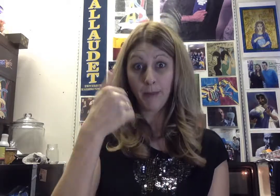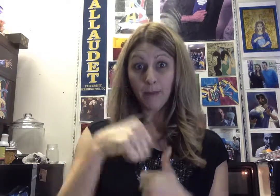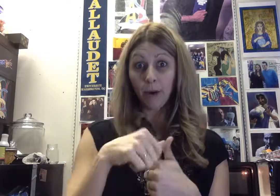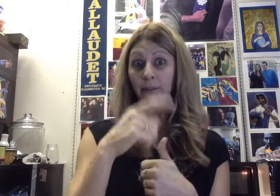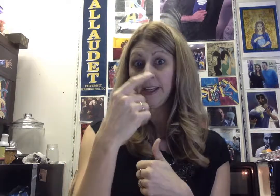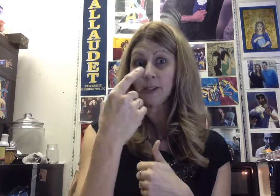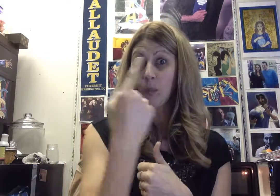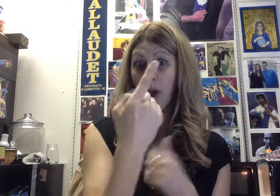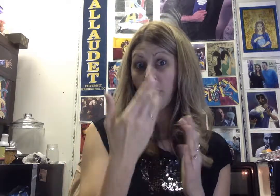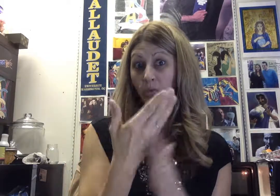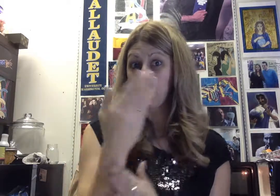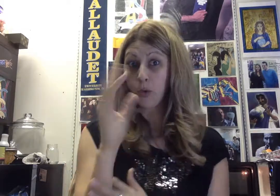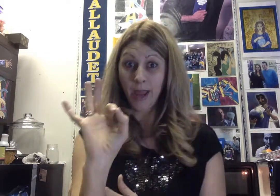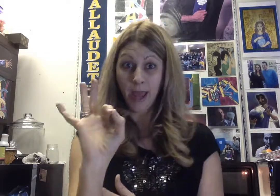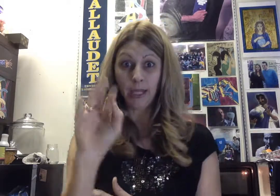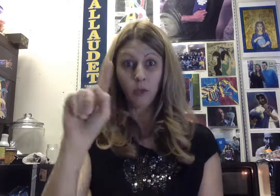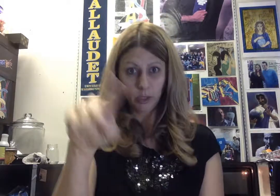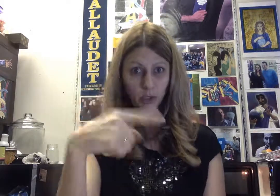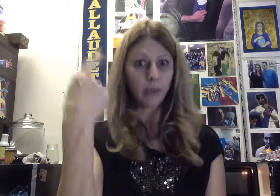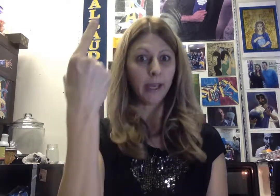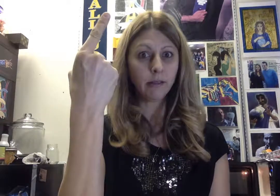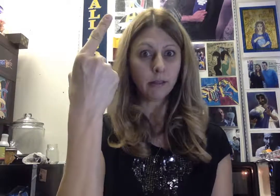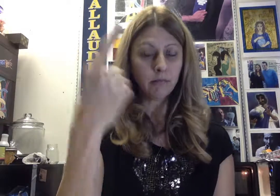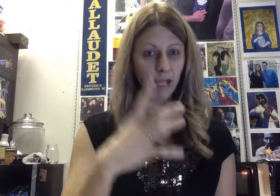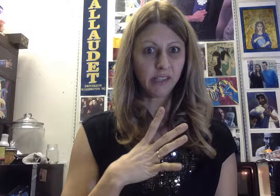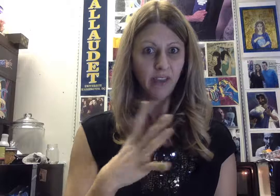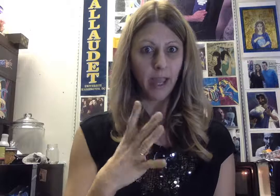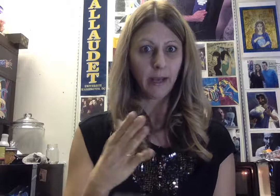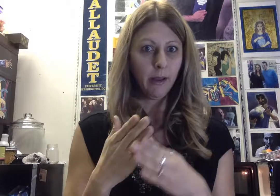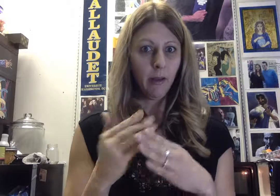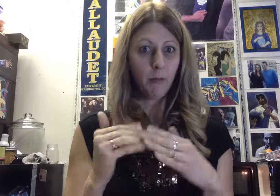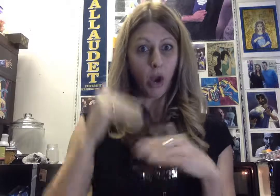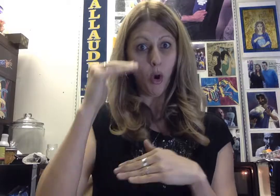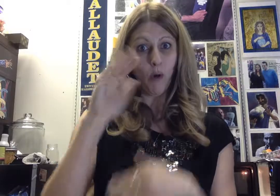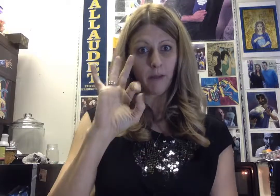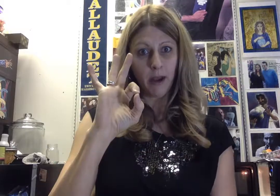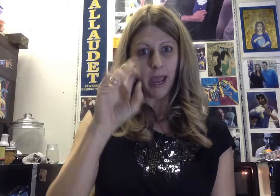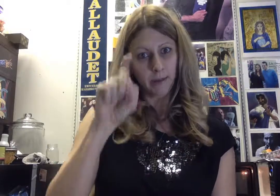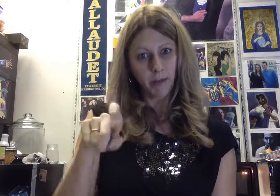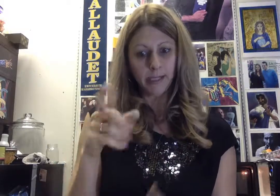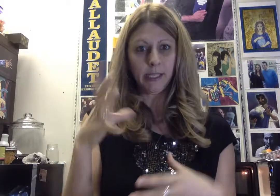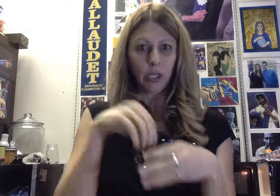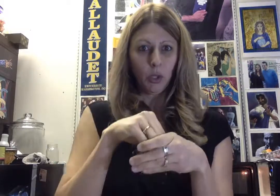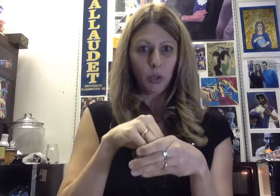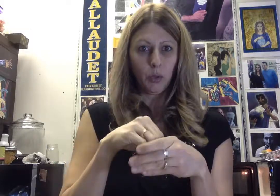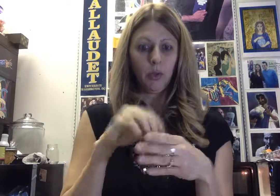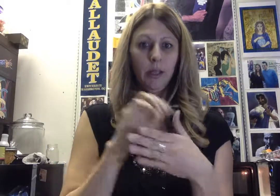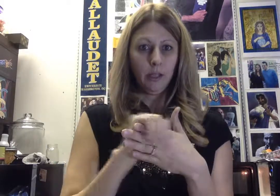Remember, if it's 1 through 9, you can do this. That's fine. But over 9 must include